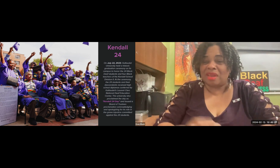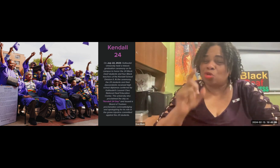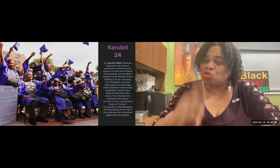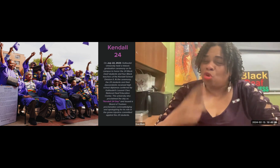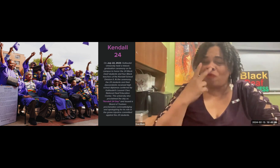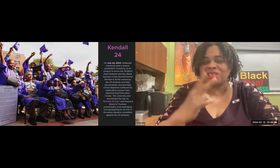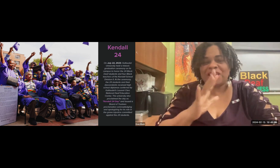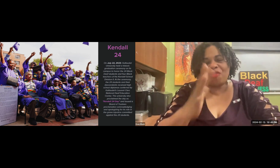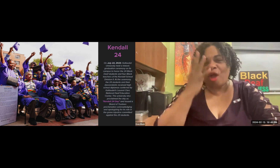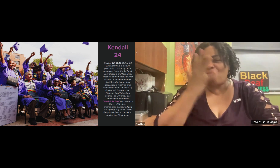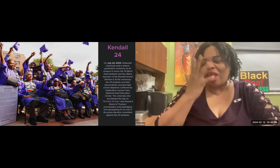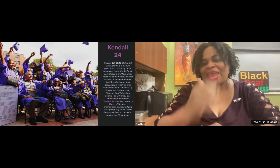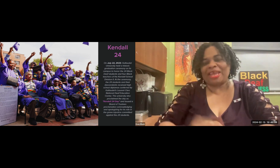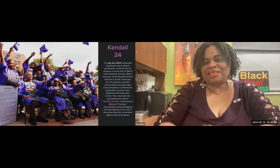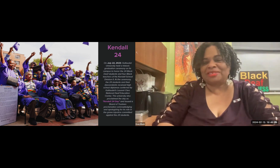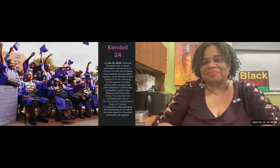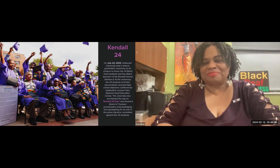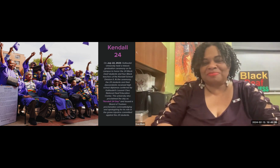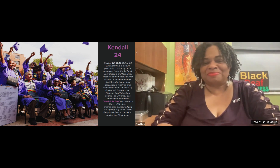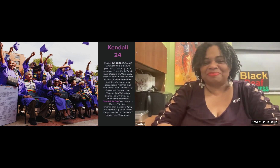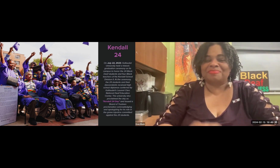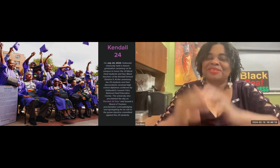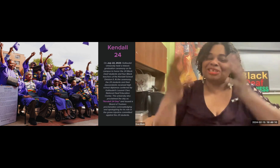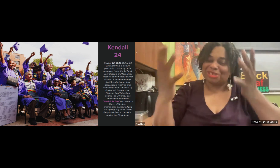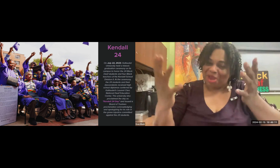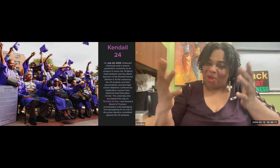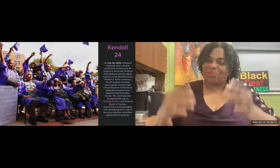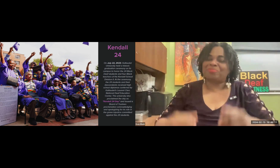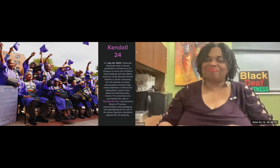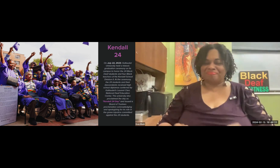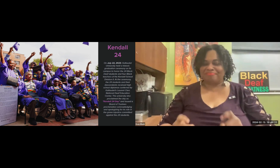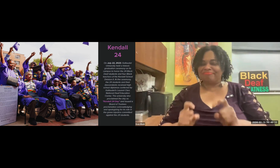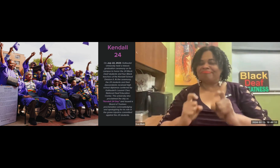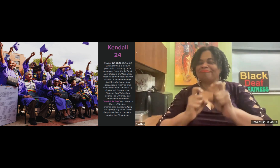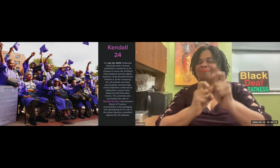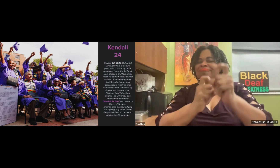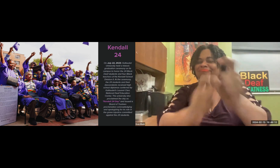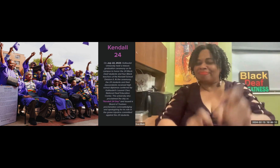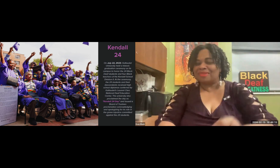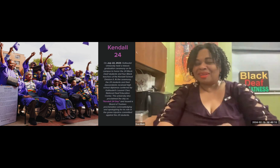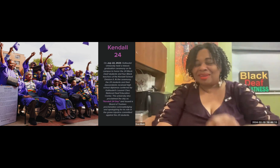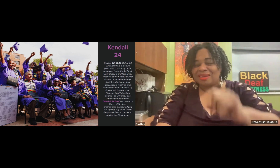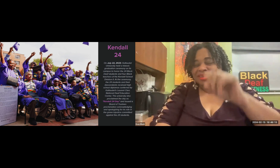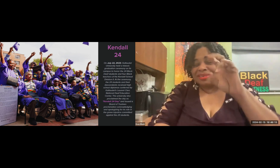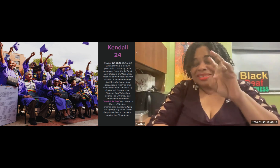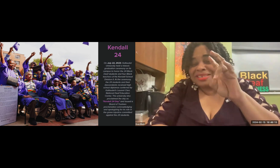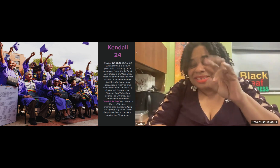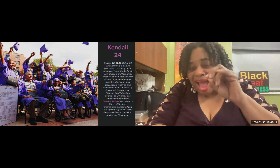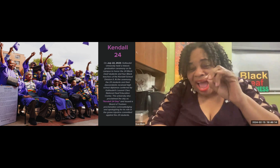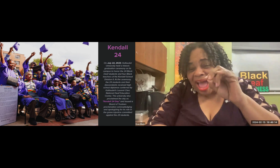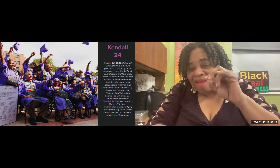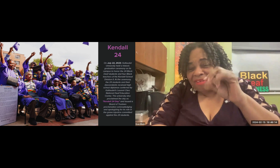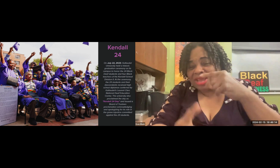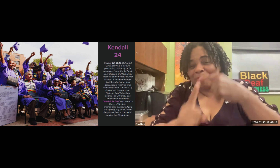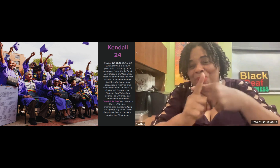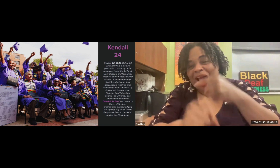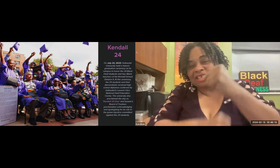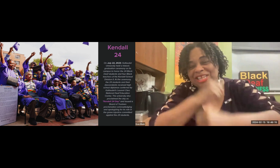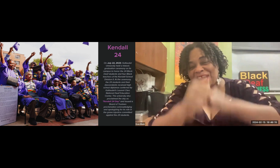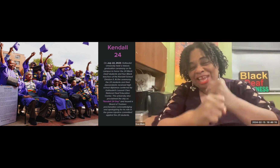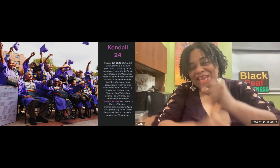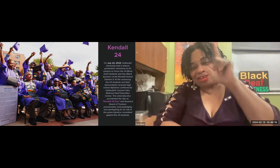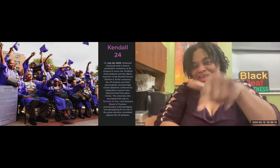wall? And we're like, yes. I mean, if you could have just seen their faces, you could have just seen their faces as we gave